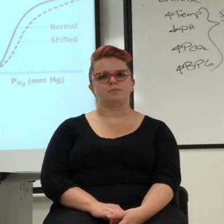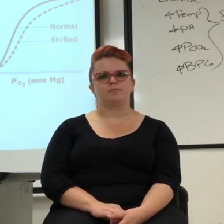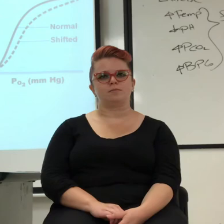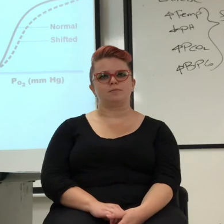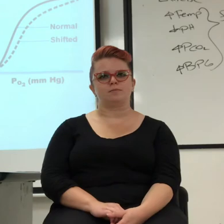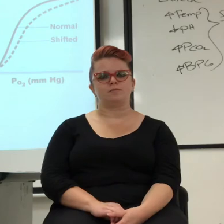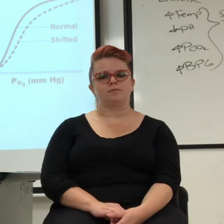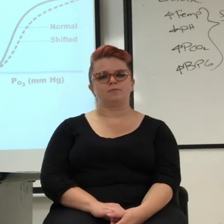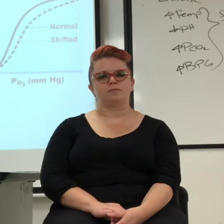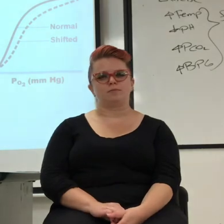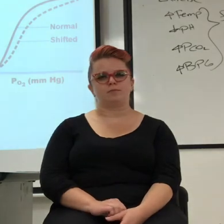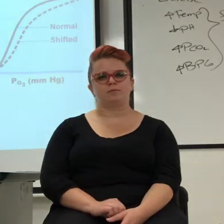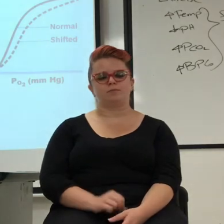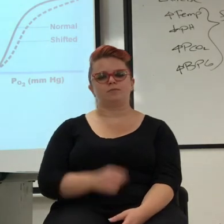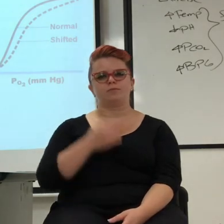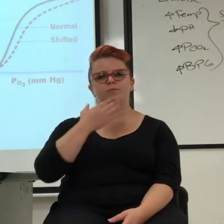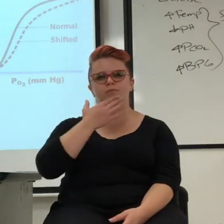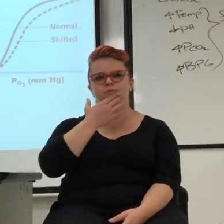Like that.